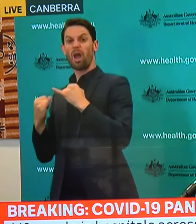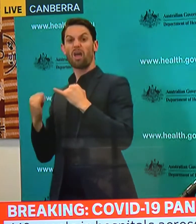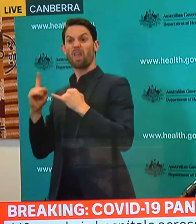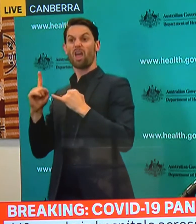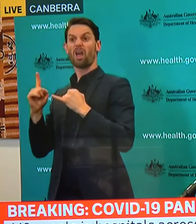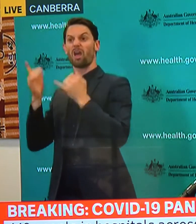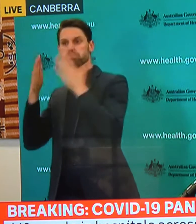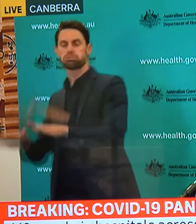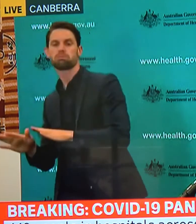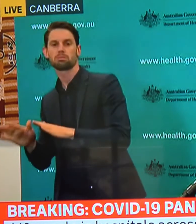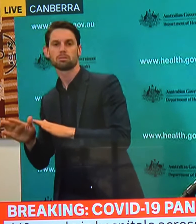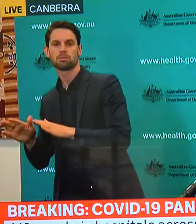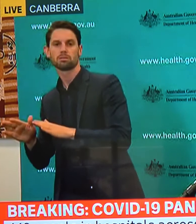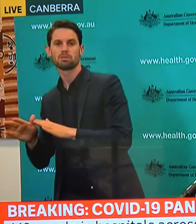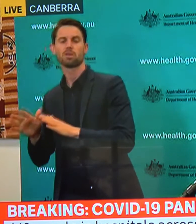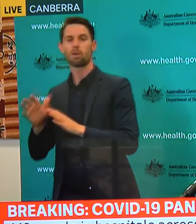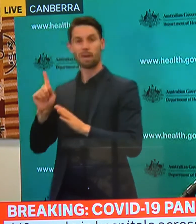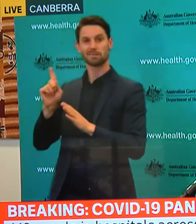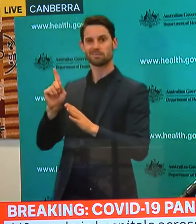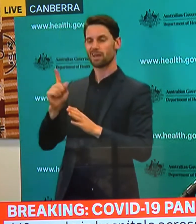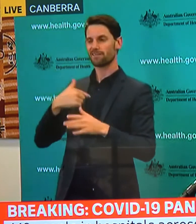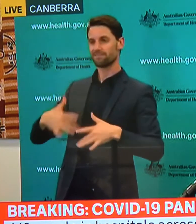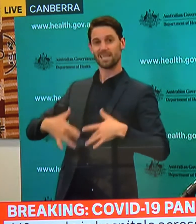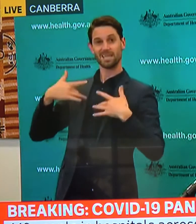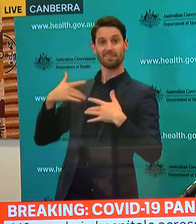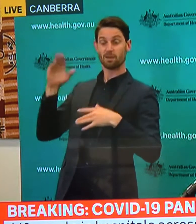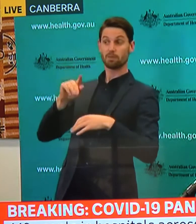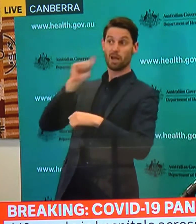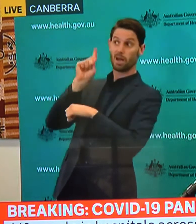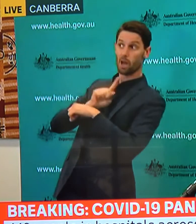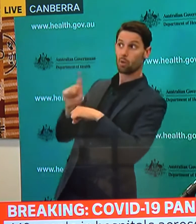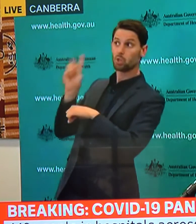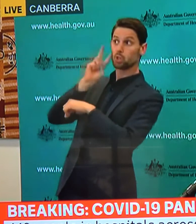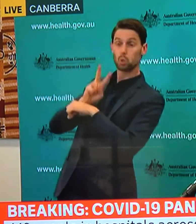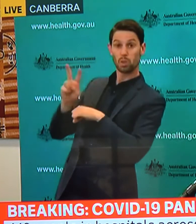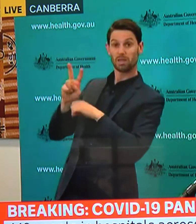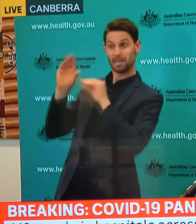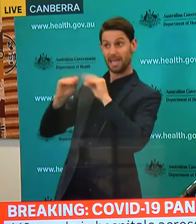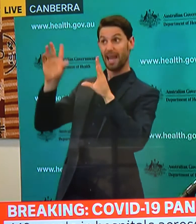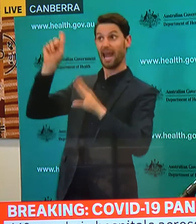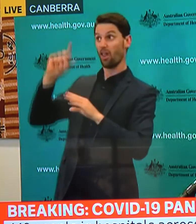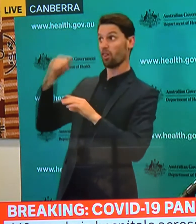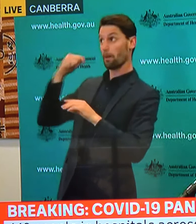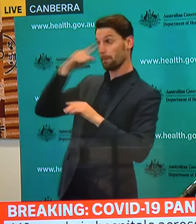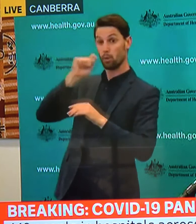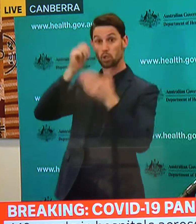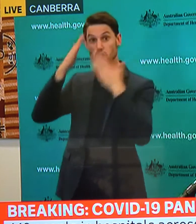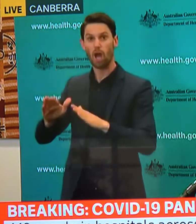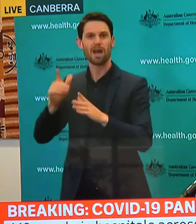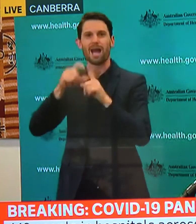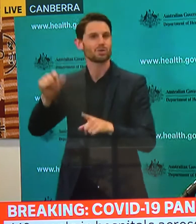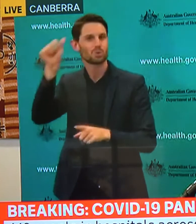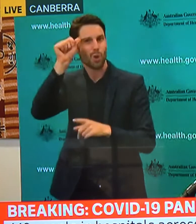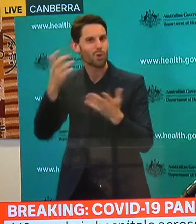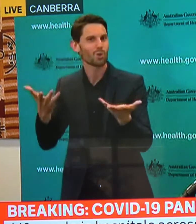But we're not going to see a lot of deaths from a few weeks ago at this stage. So it's really that second. And to be